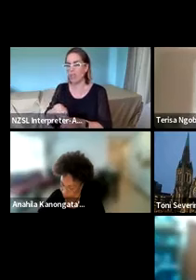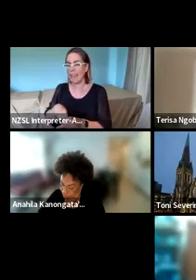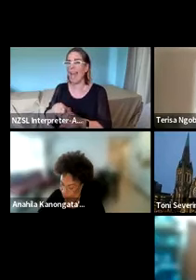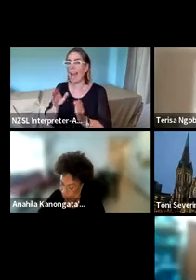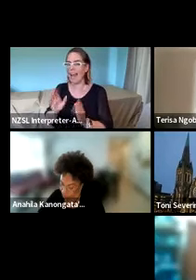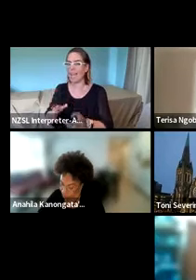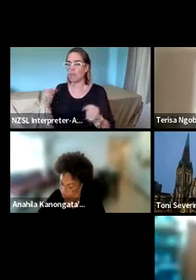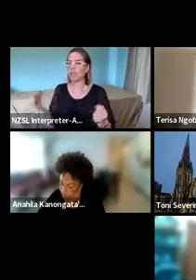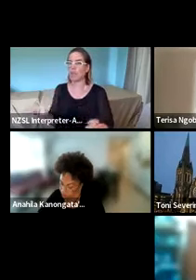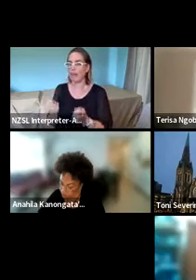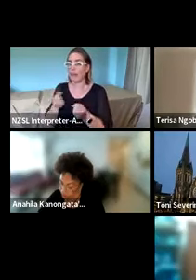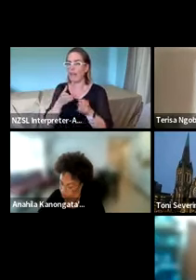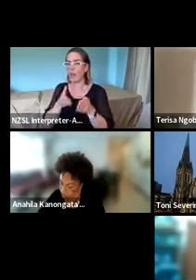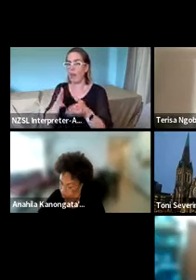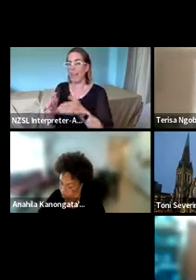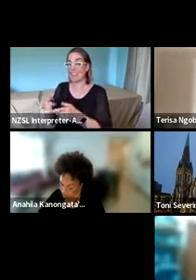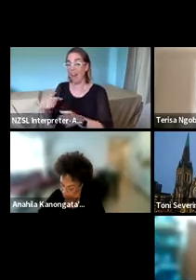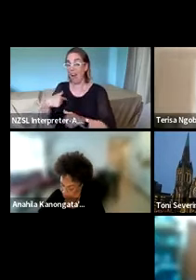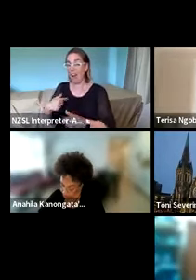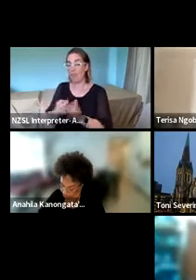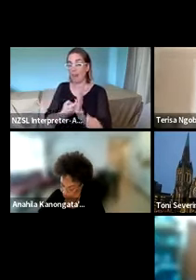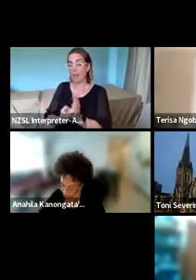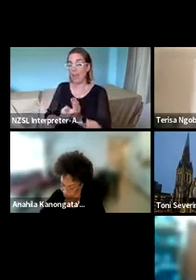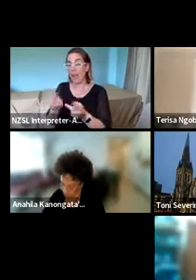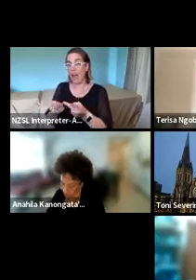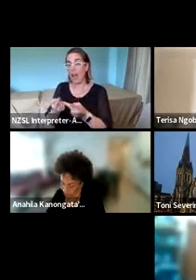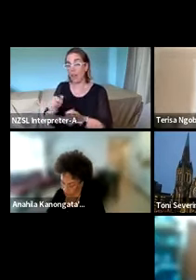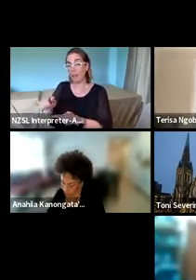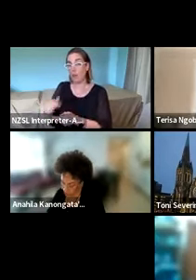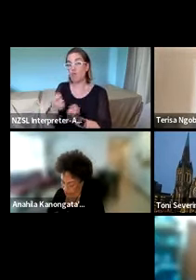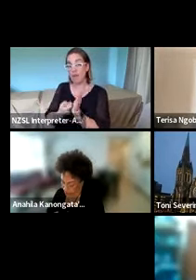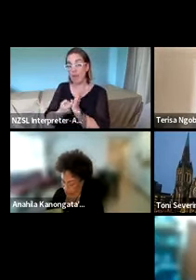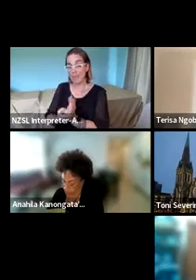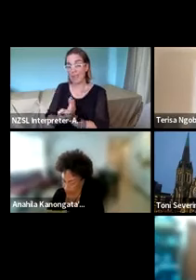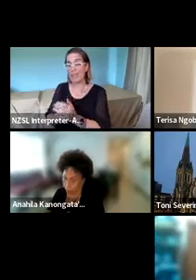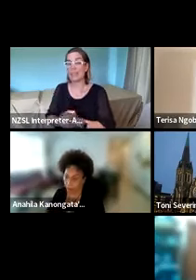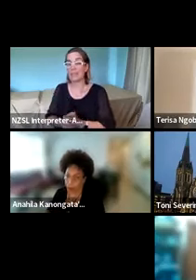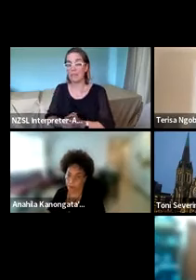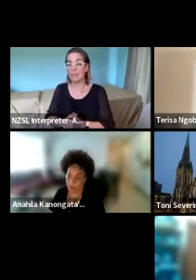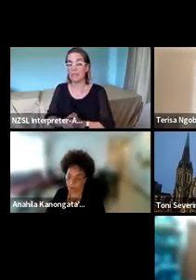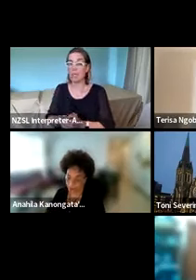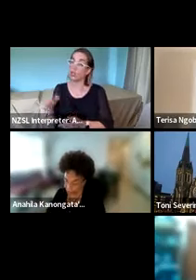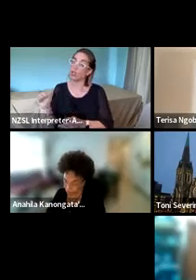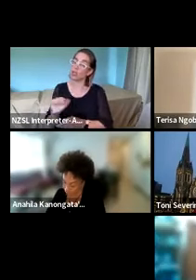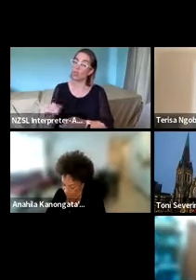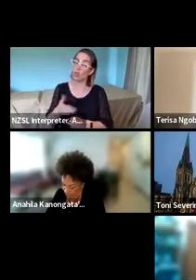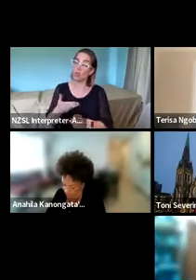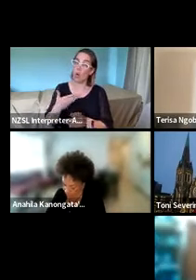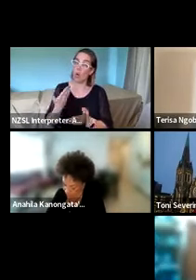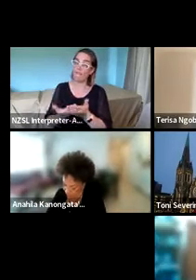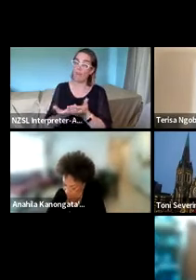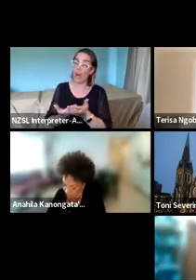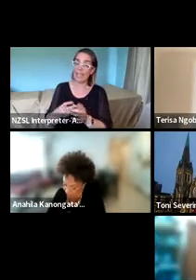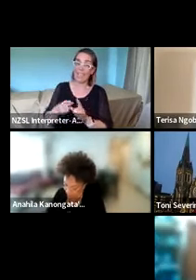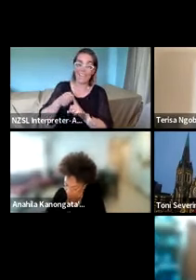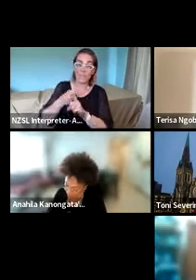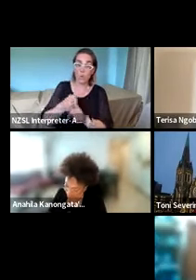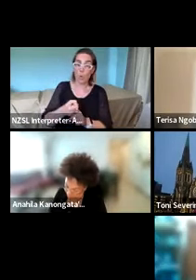ways that I've recommended, that other people have recommended, the insertion of an enforcement mechanism,